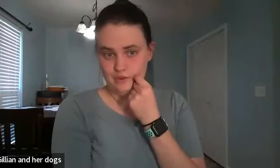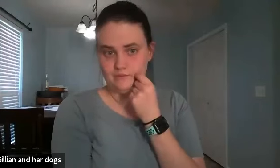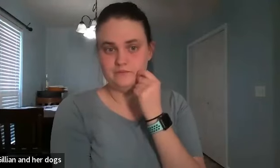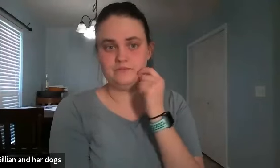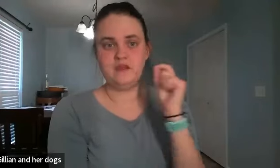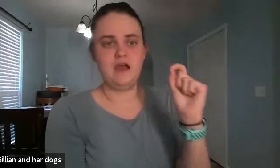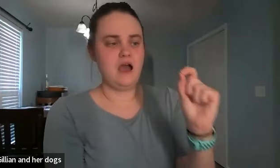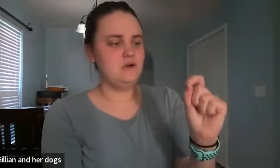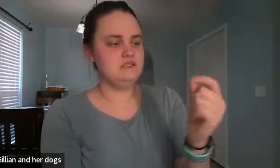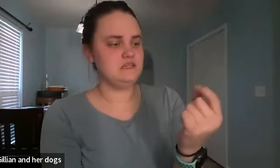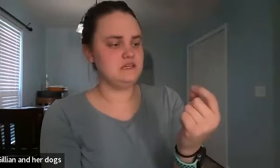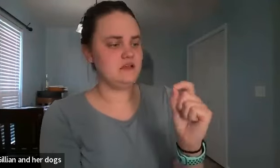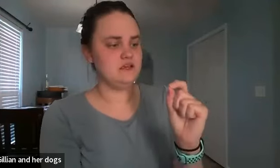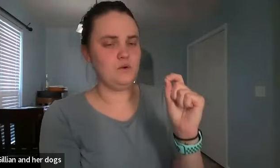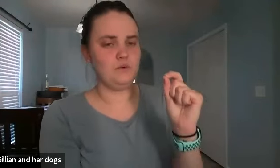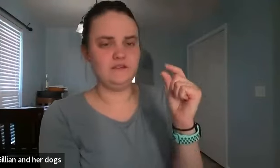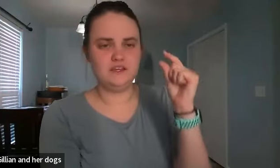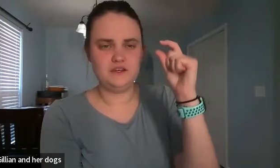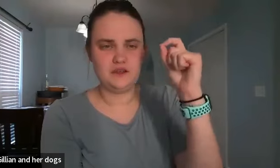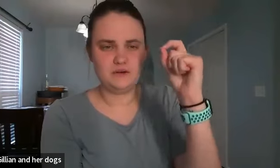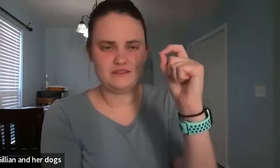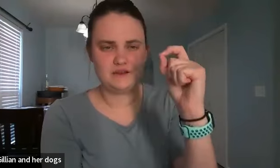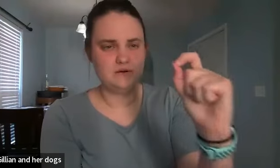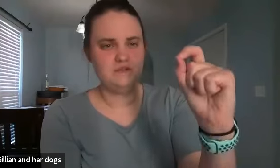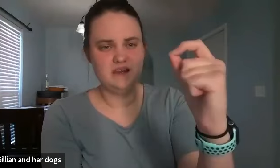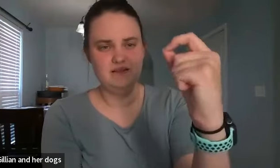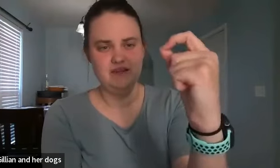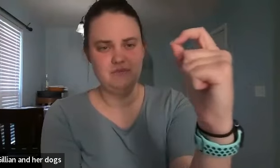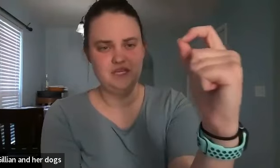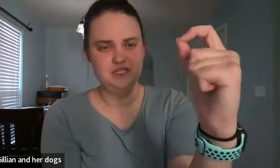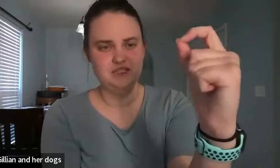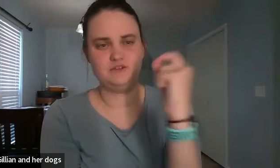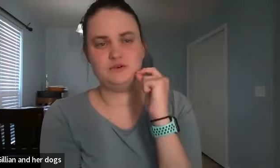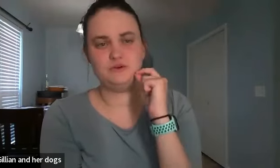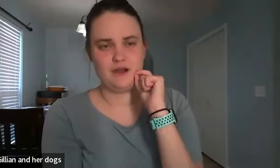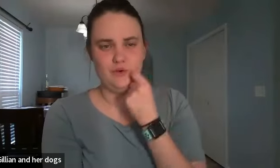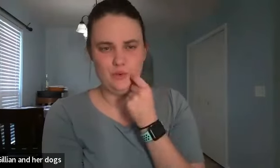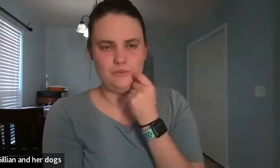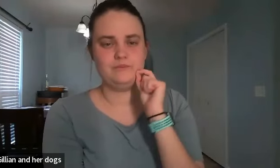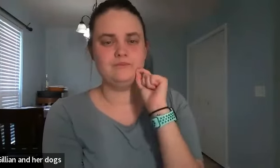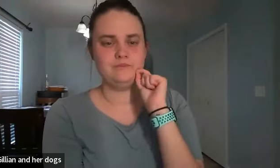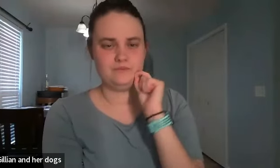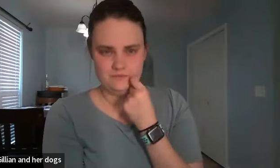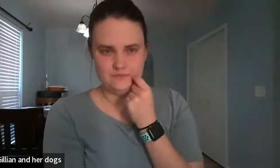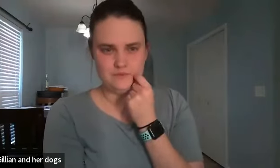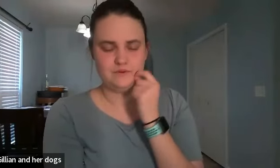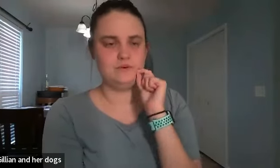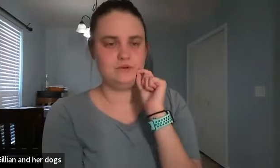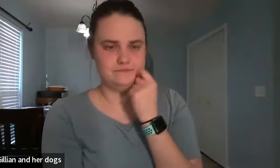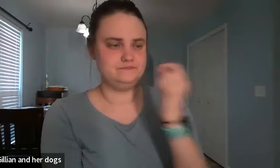Cool. I always think like you're holding, like, you know, it's almost kind of like that pinching circle. Yeah. Cool. Cool. And